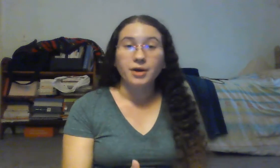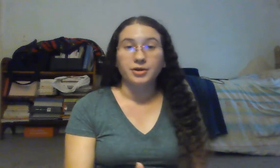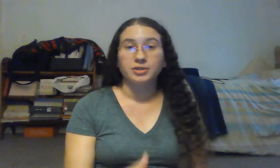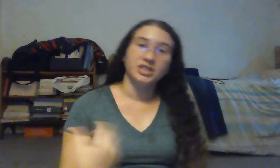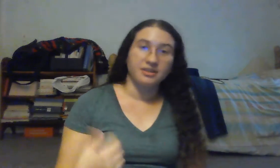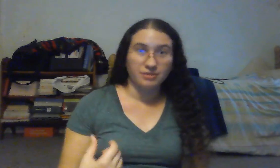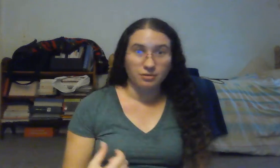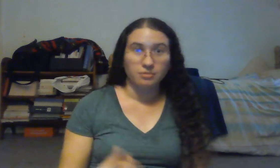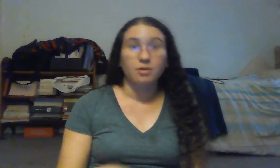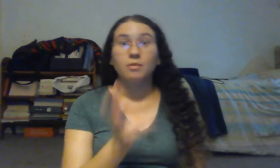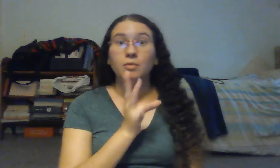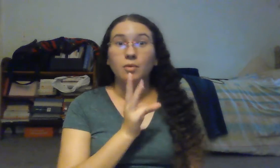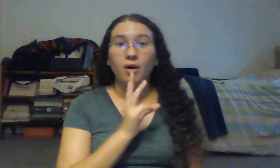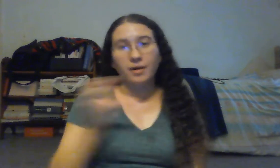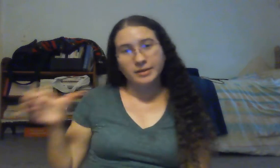Water she give you.